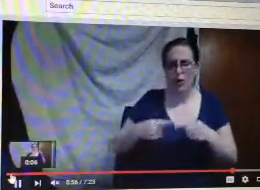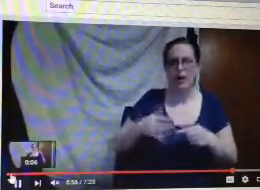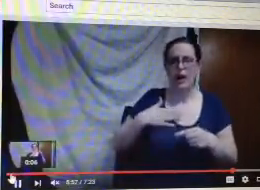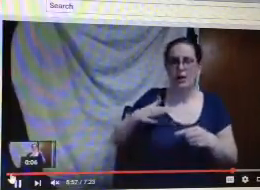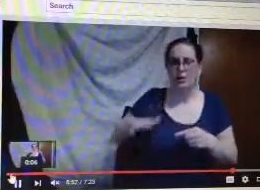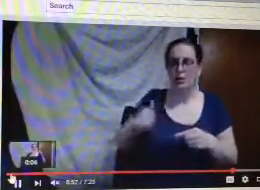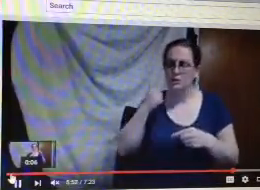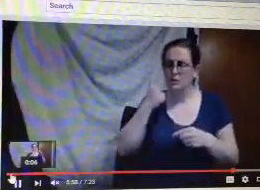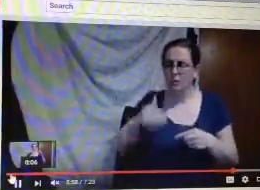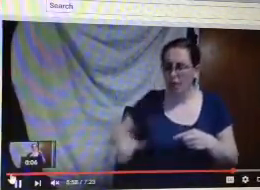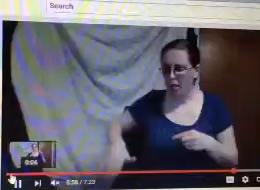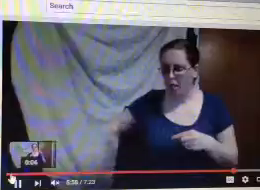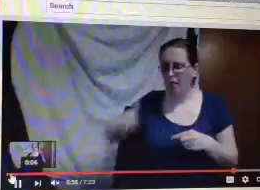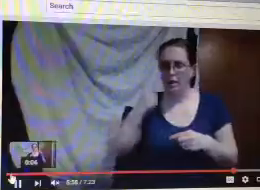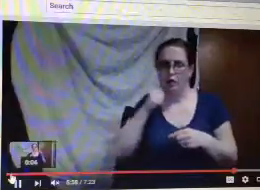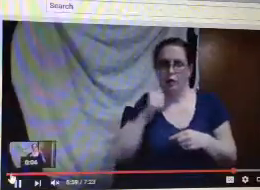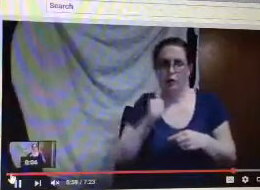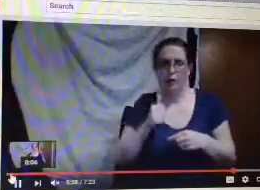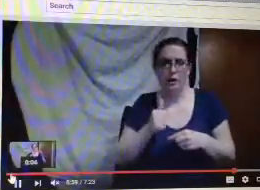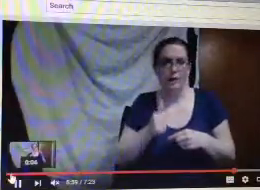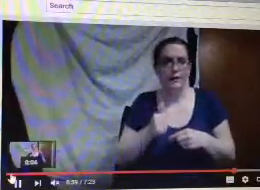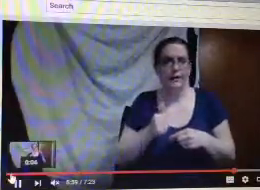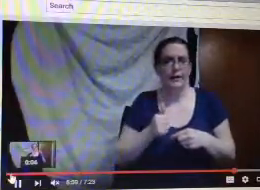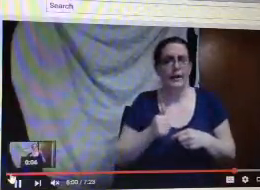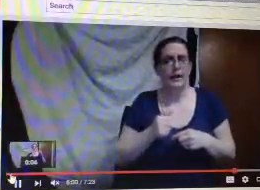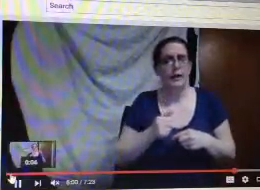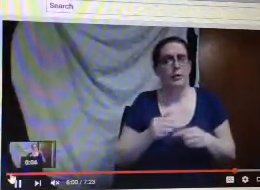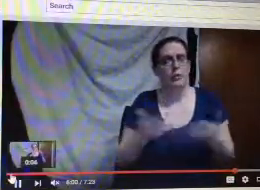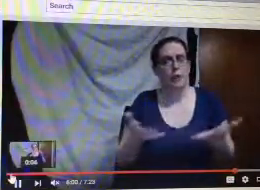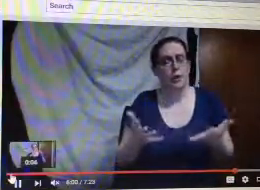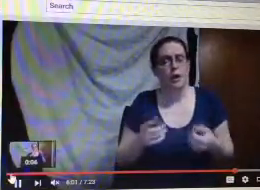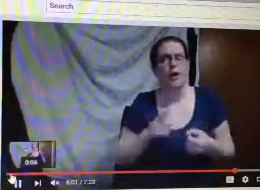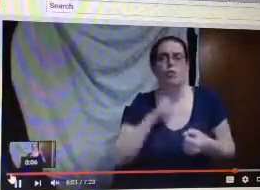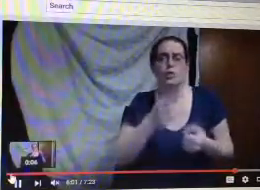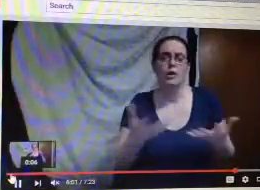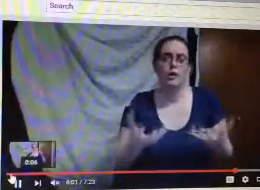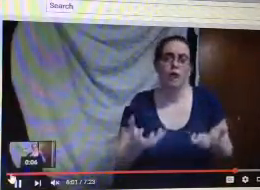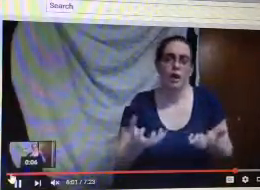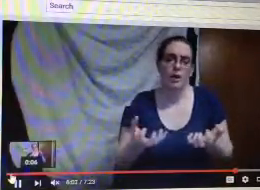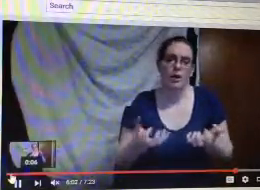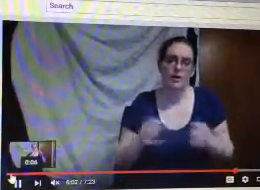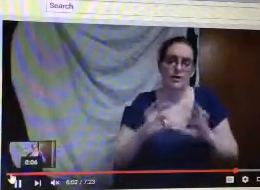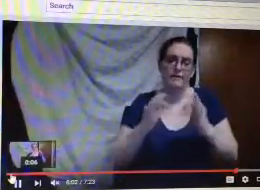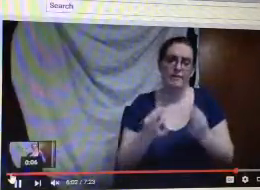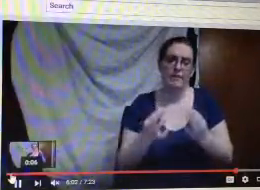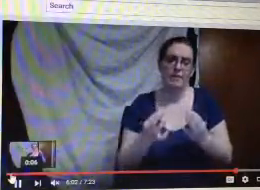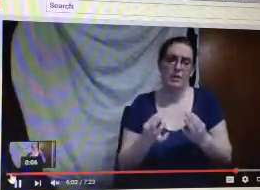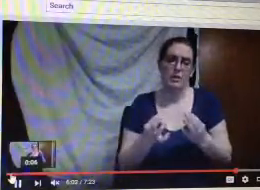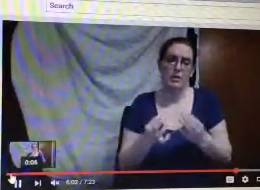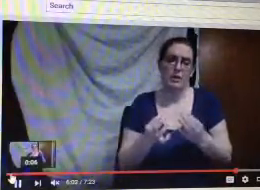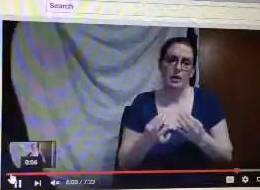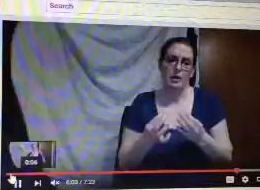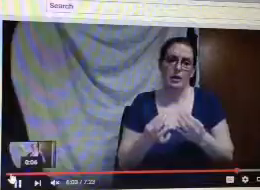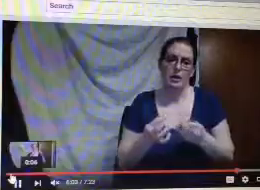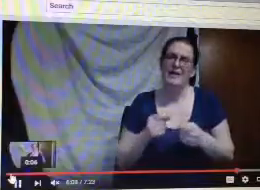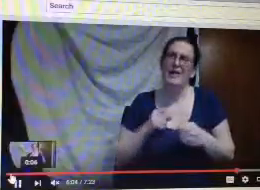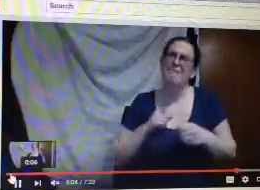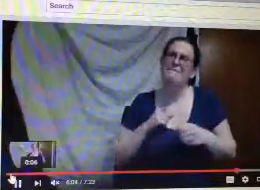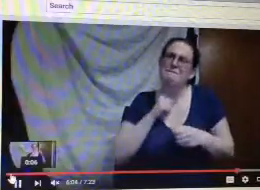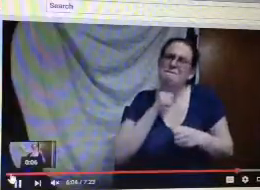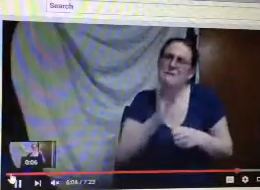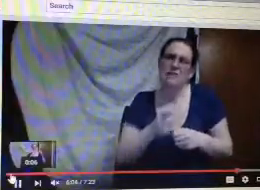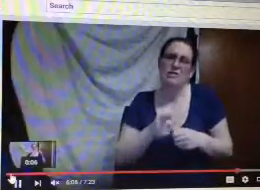the same. When I was a little girl growing up, what I really wanted was a family.